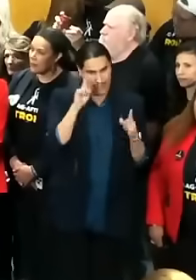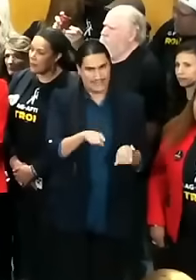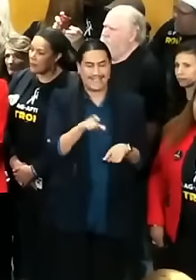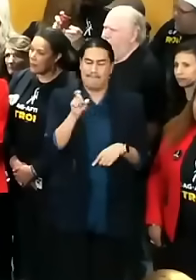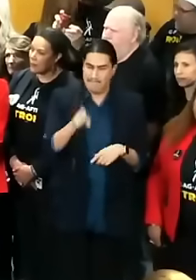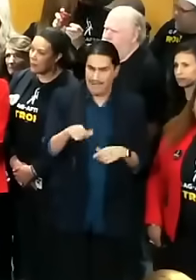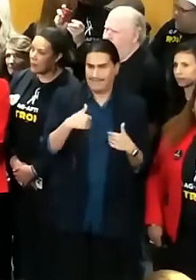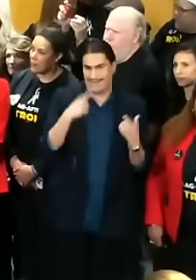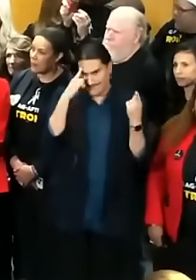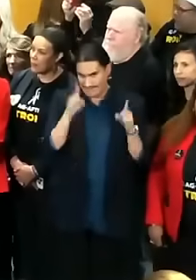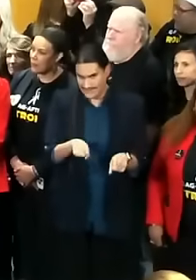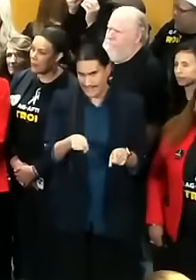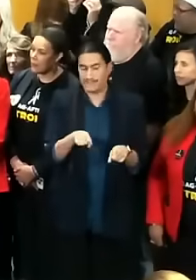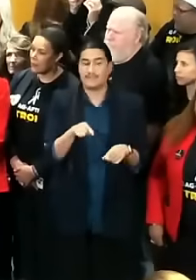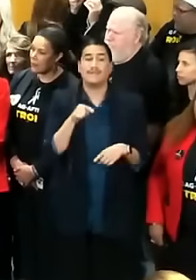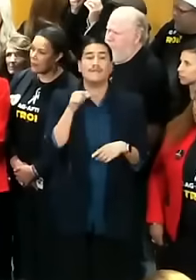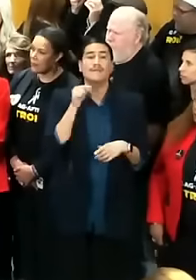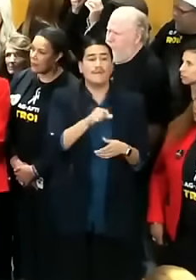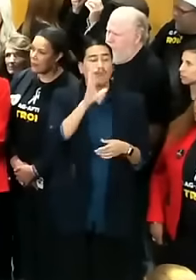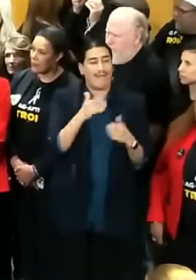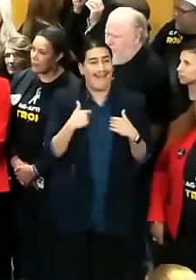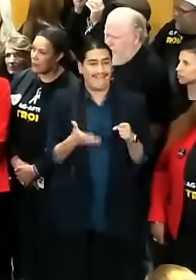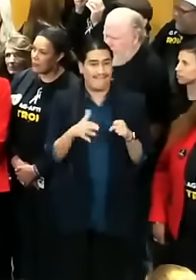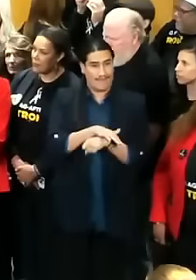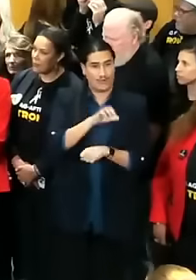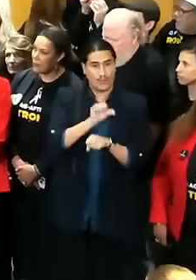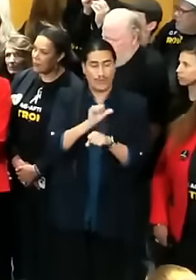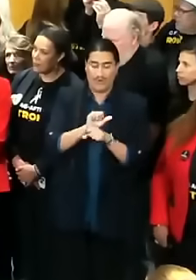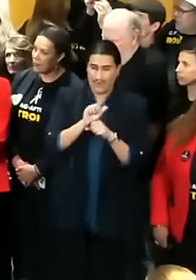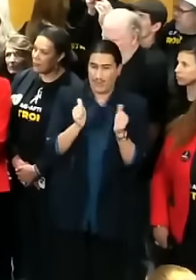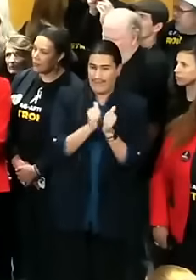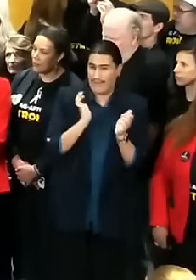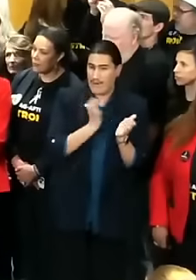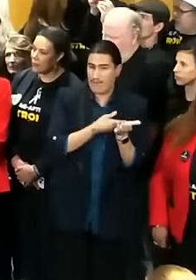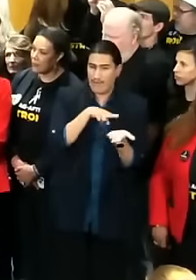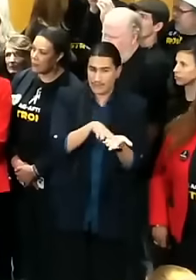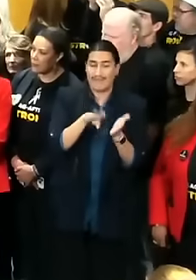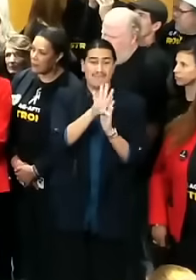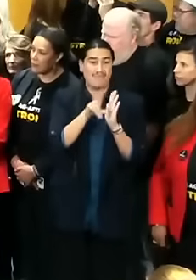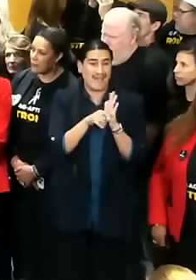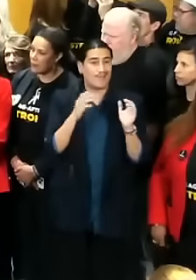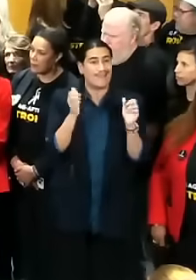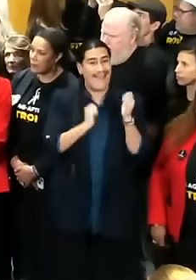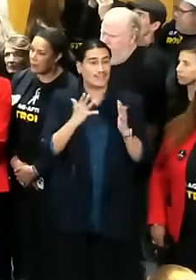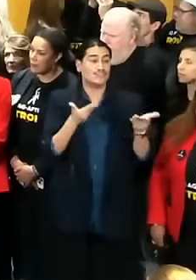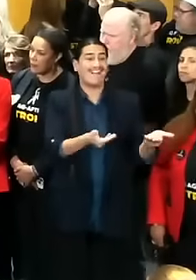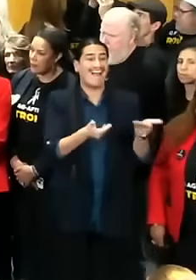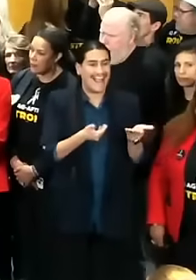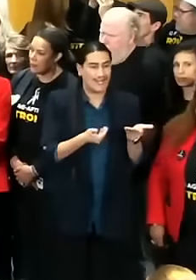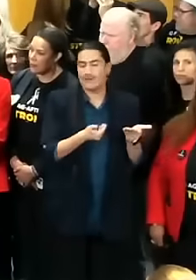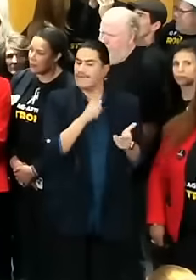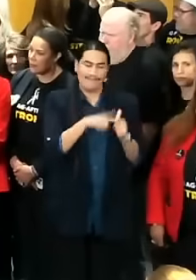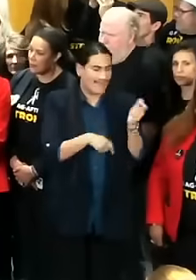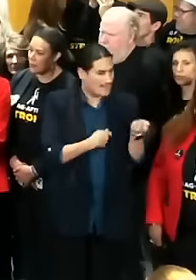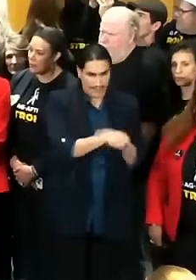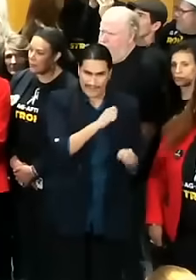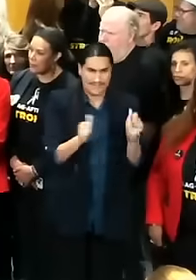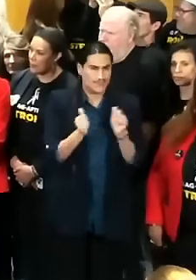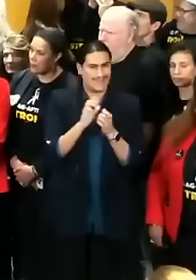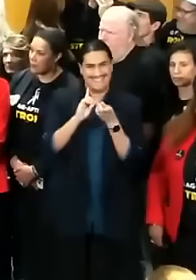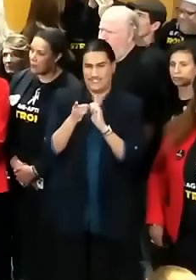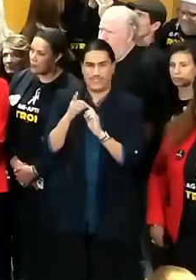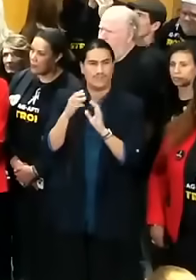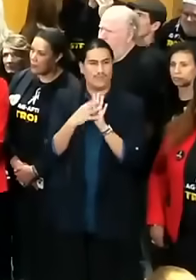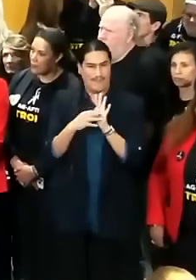that positions that are called for to be covered work under our contract, actual background actors are hired and they are not replaced with digital replicas for